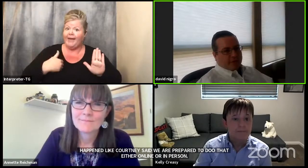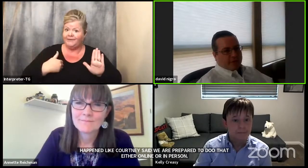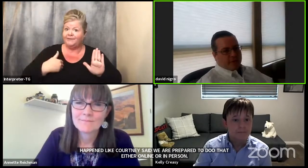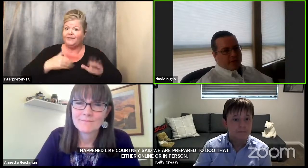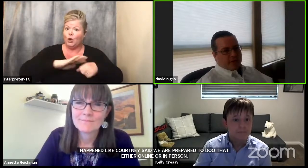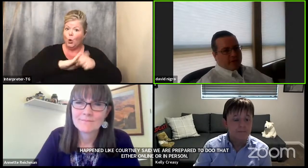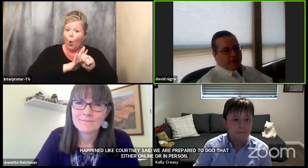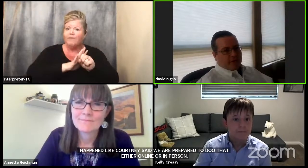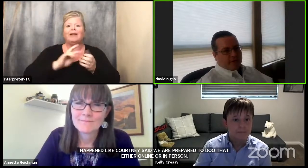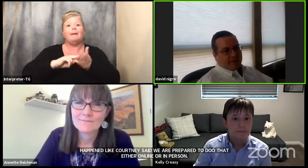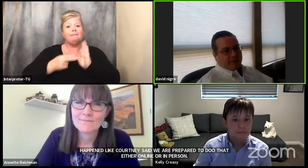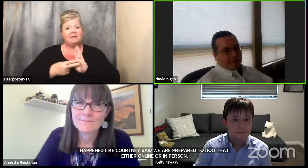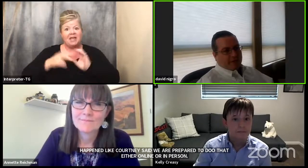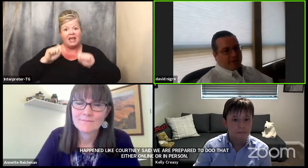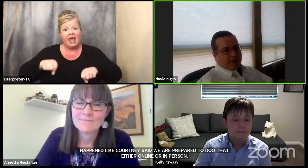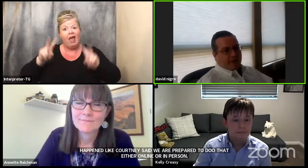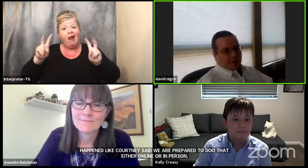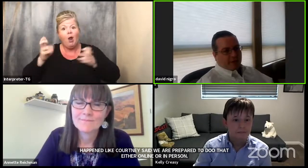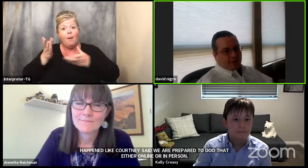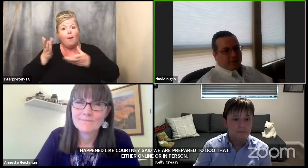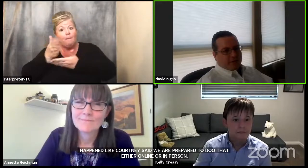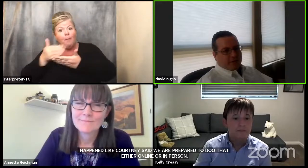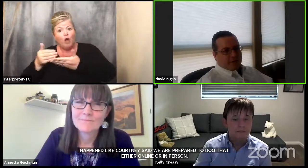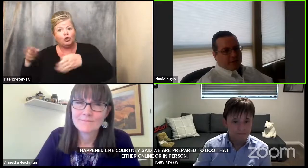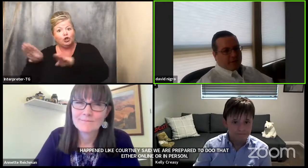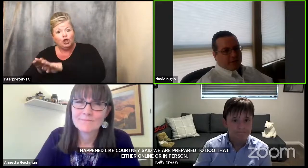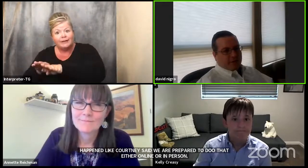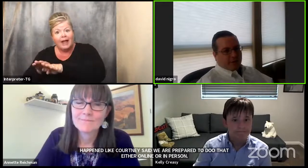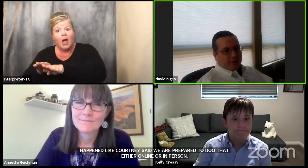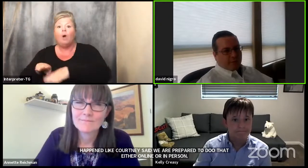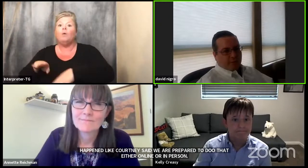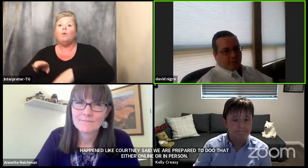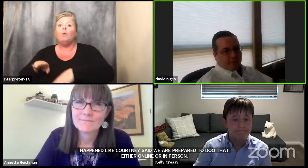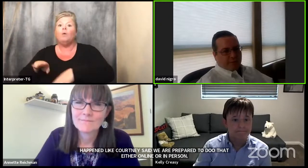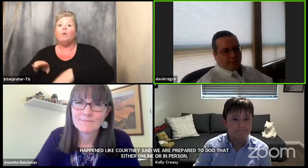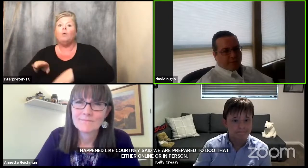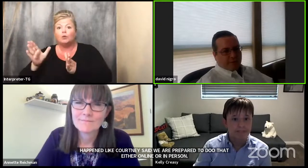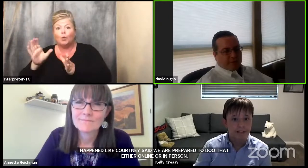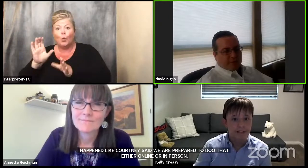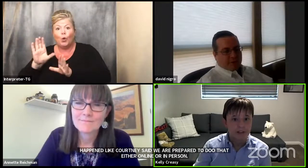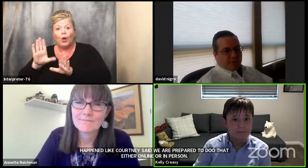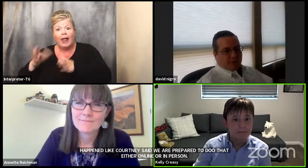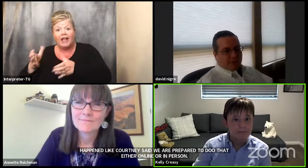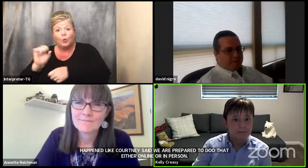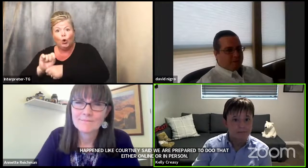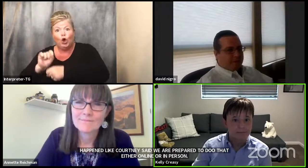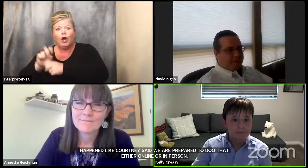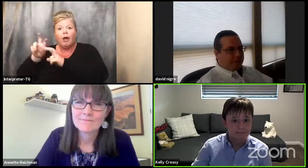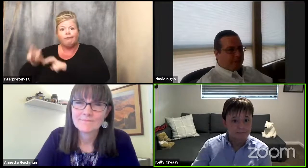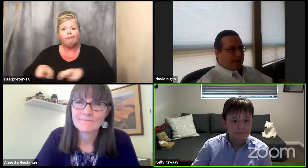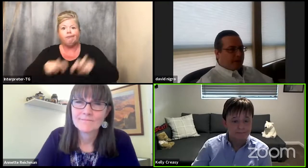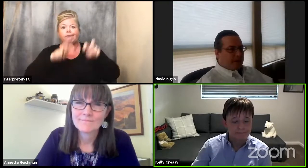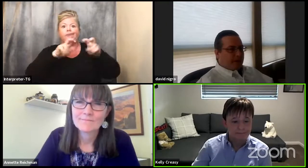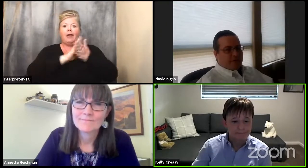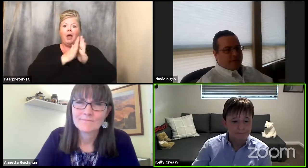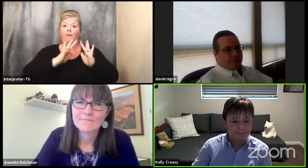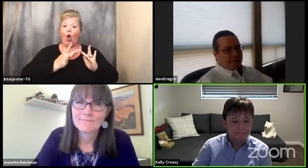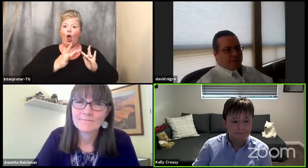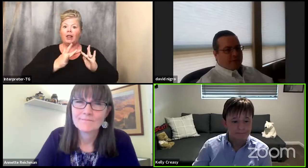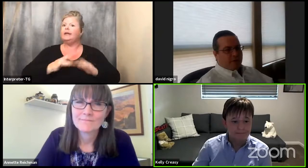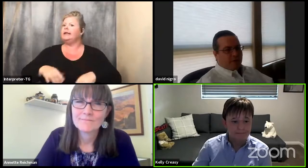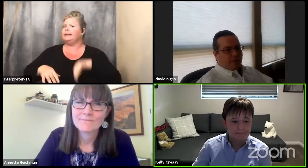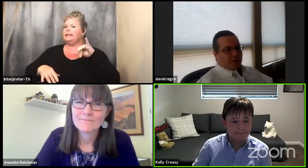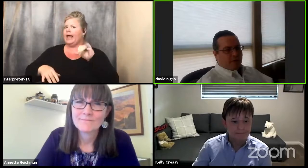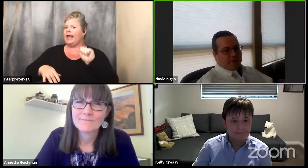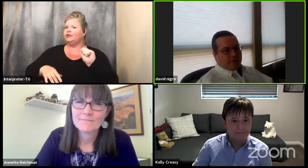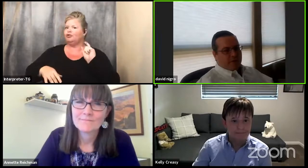shutdown and migrate the existing classwork onto an online platform. For example. Yes, sir. In terms of